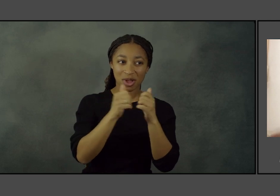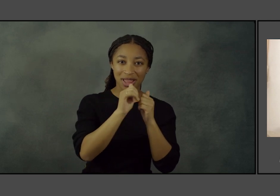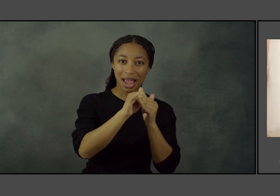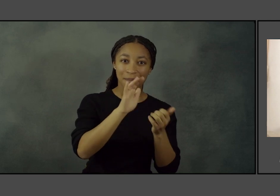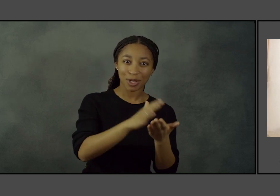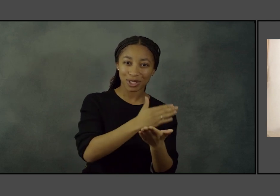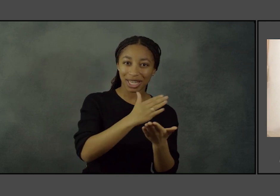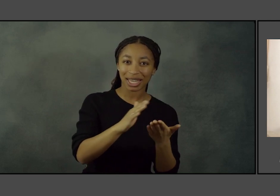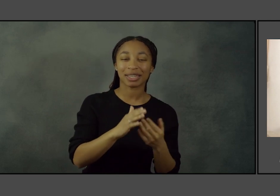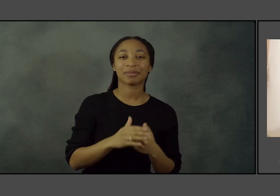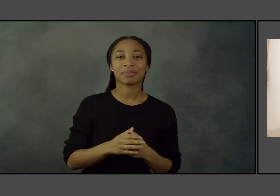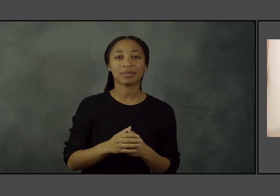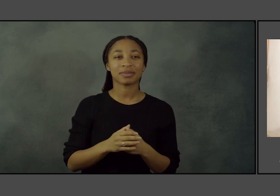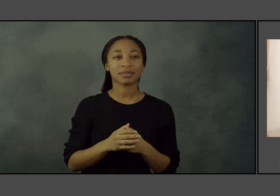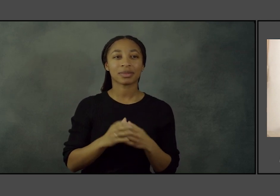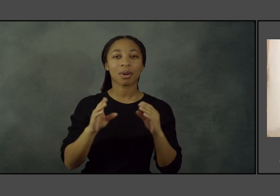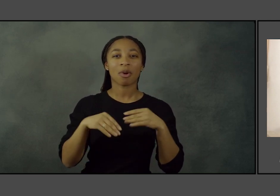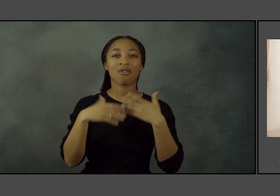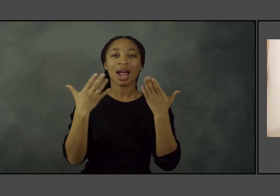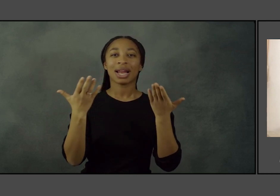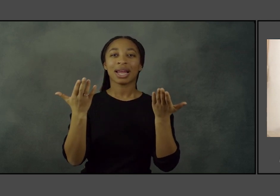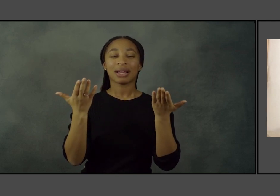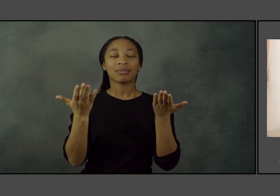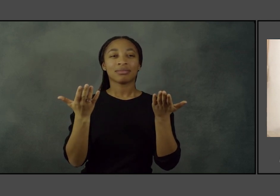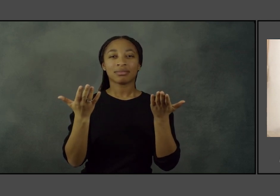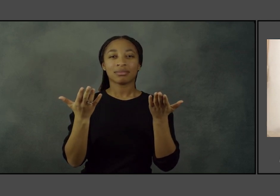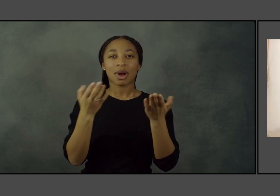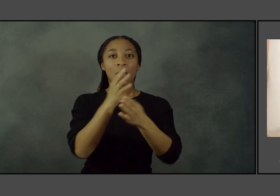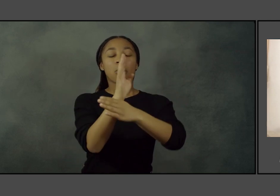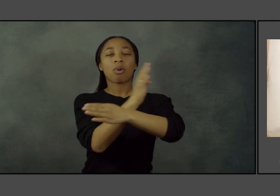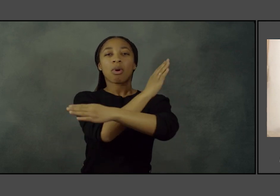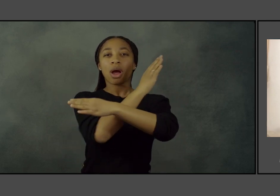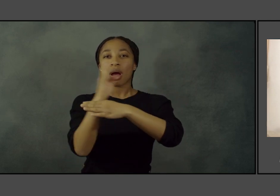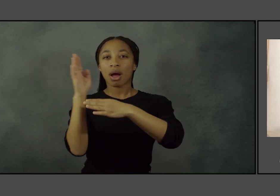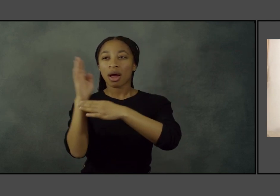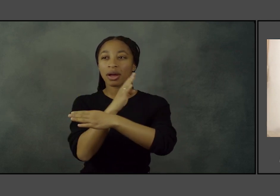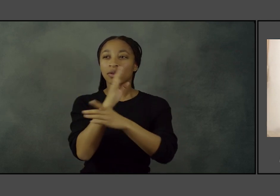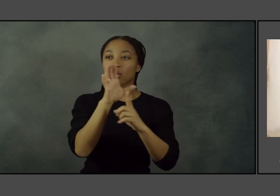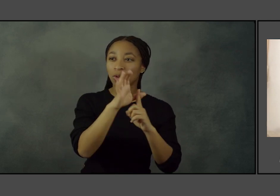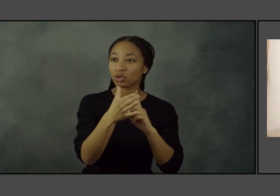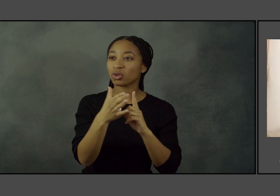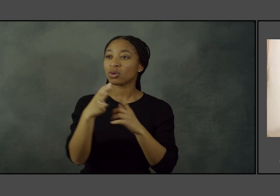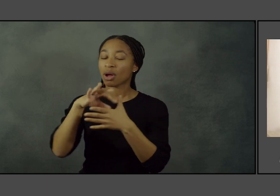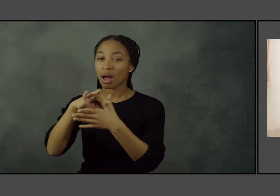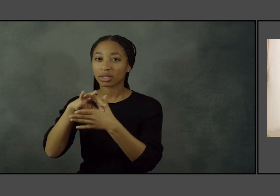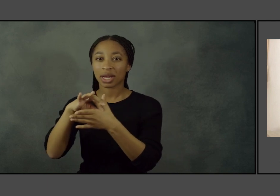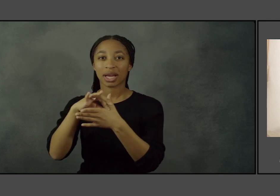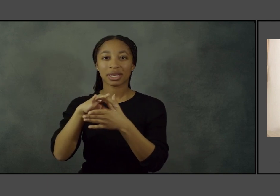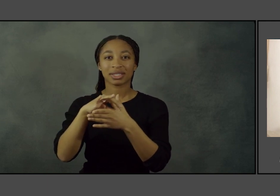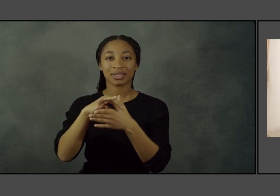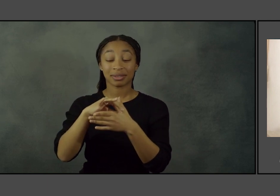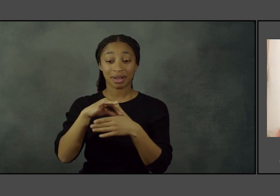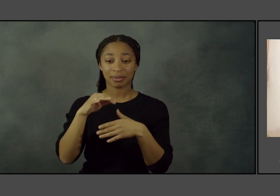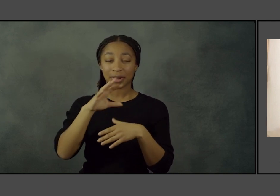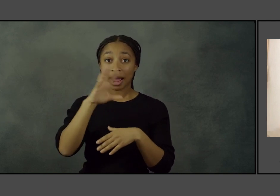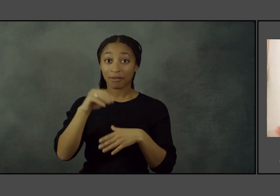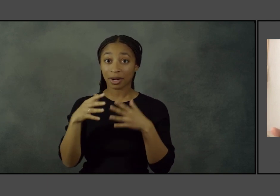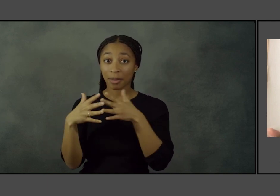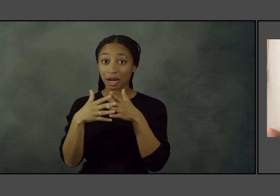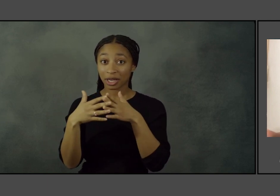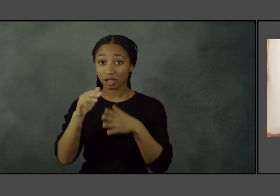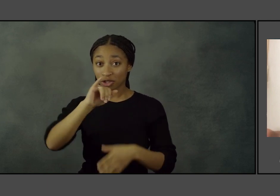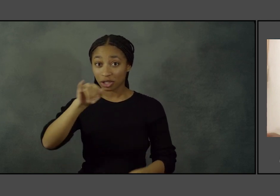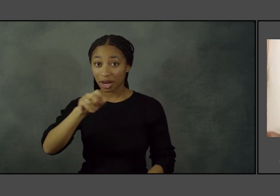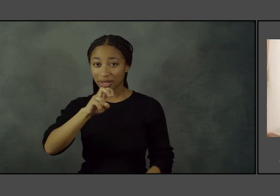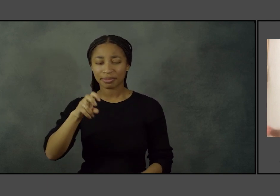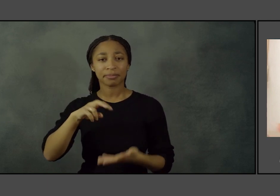broad cultural context for a certain form of African American jazz. It doesn't mean that, you know, whoever you are, you can't have